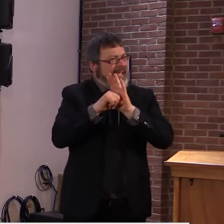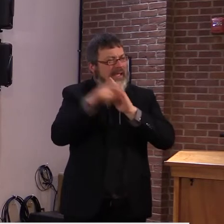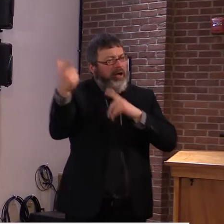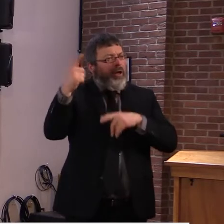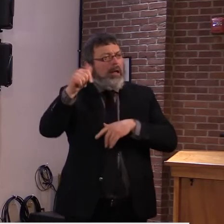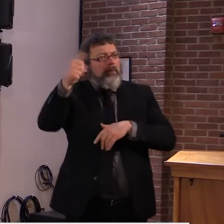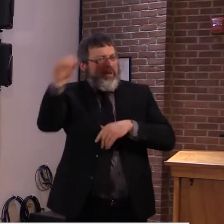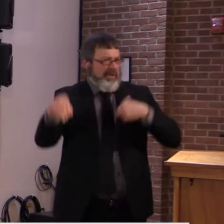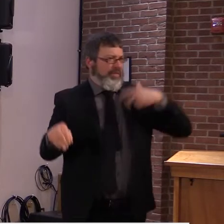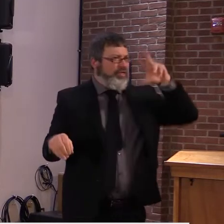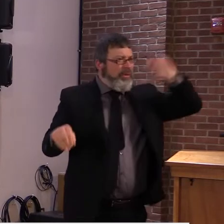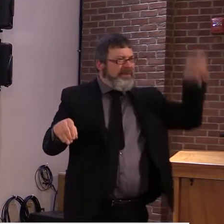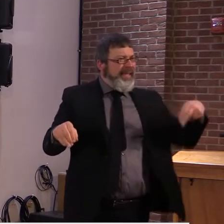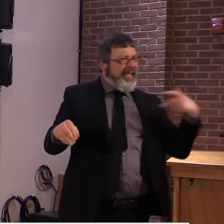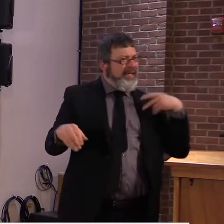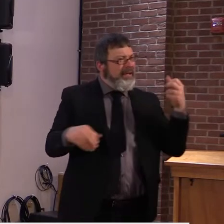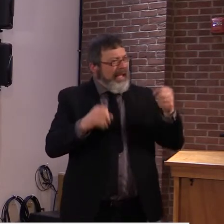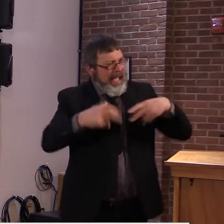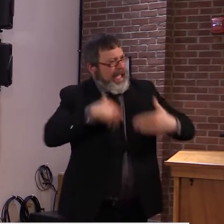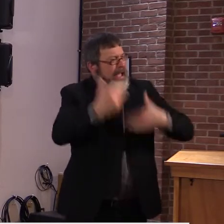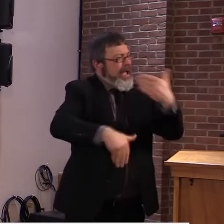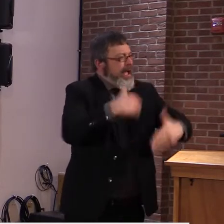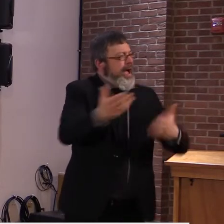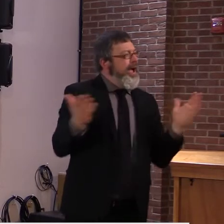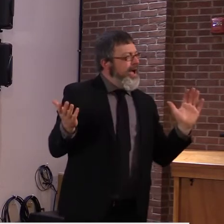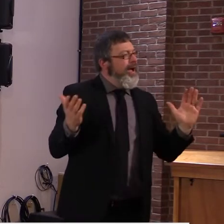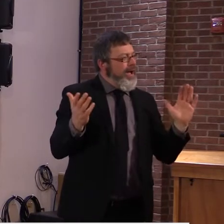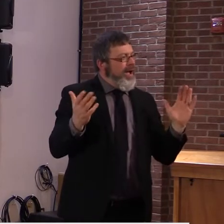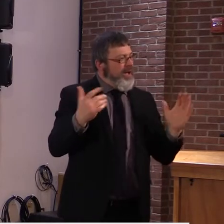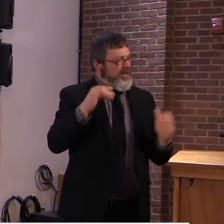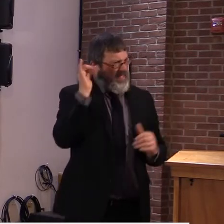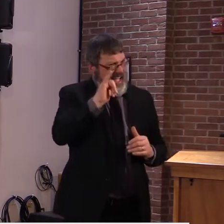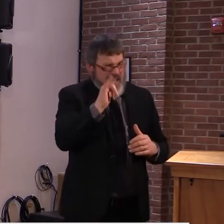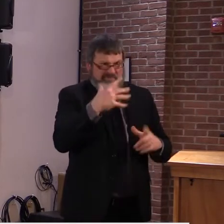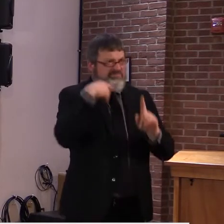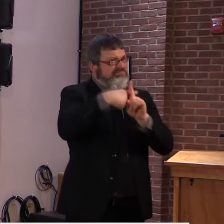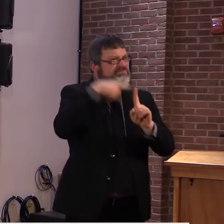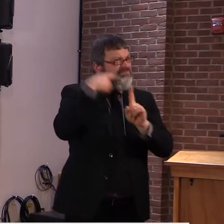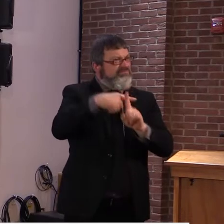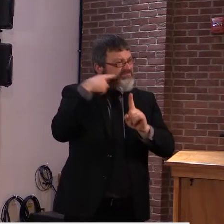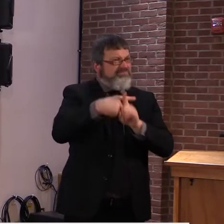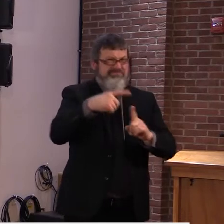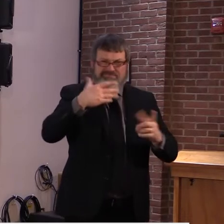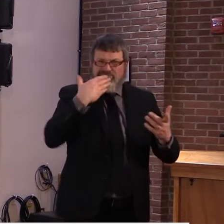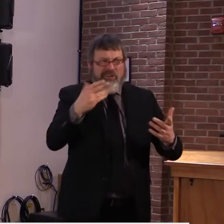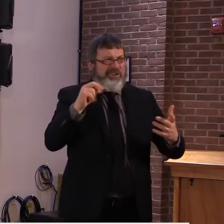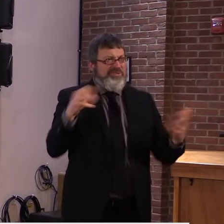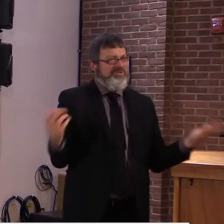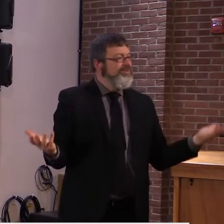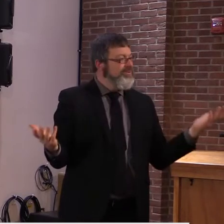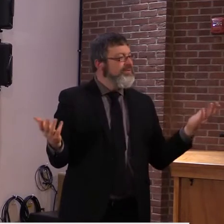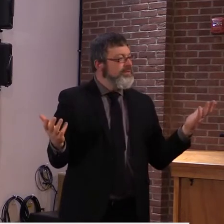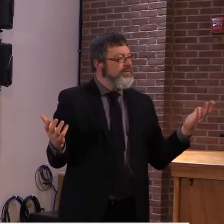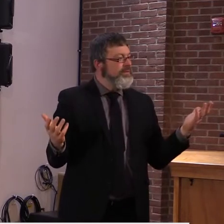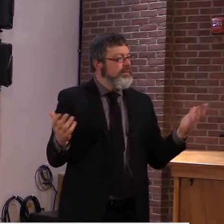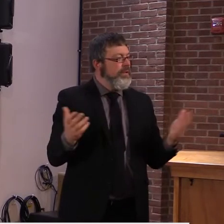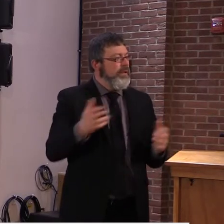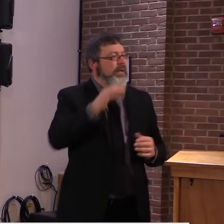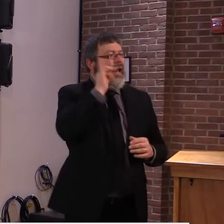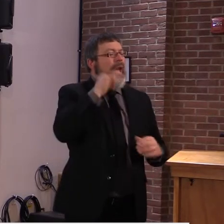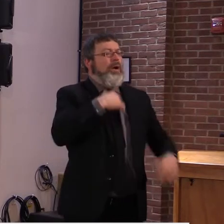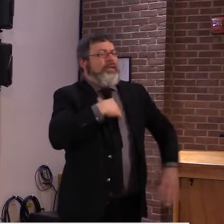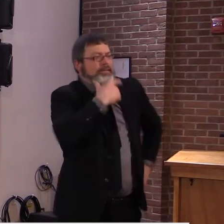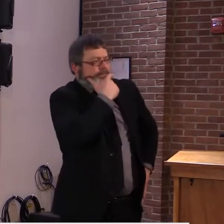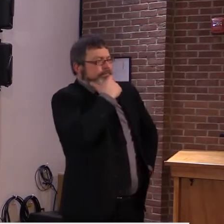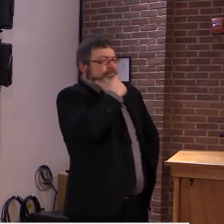is all of this will be deployed. None of this has gone to waste. It's not that people didn't freeze it properly and it couldn't use it.